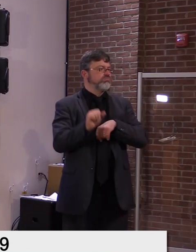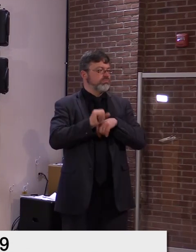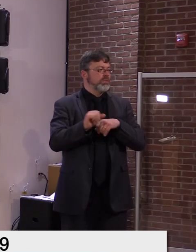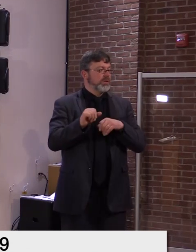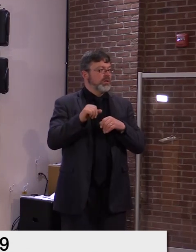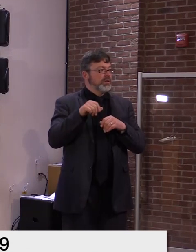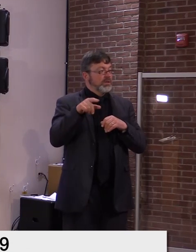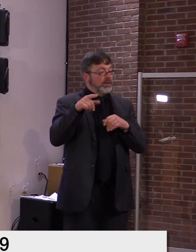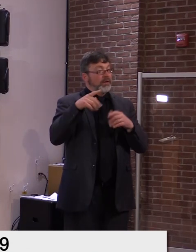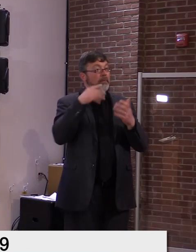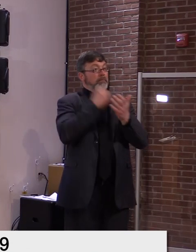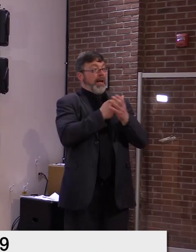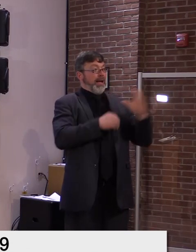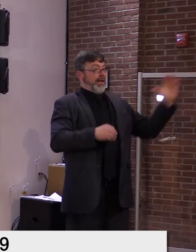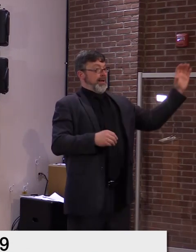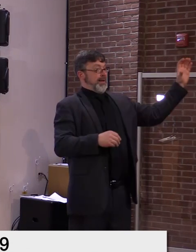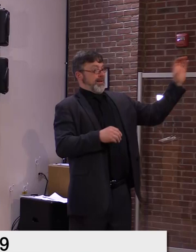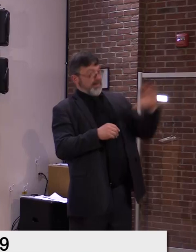in partnership with us.